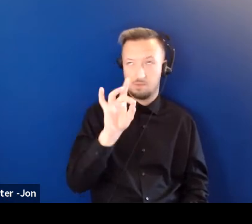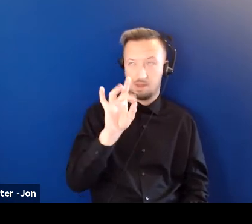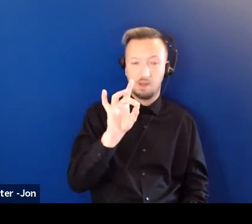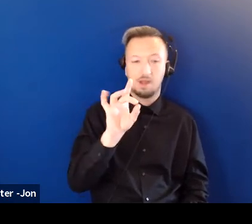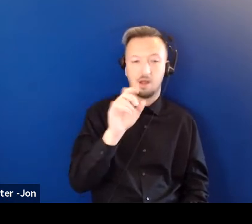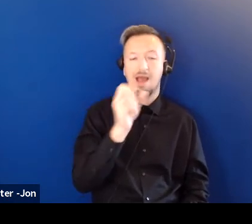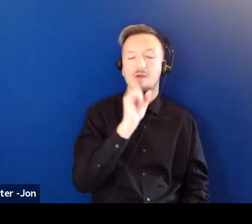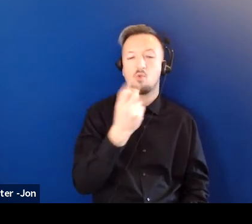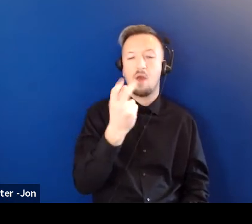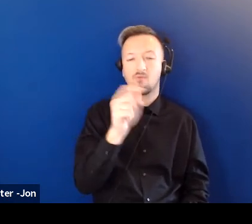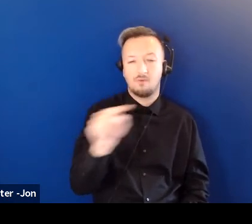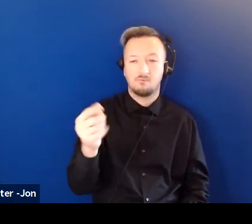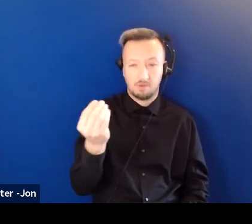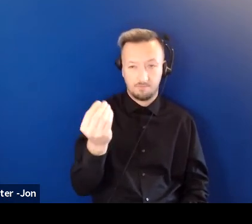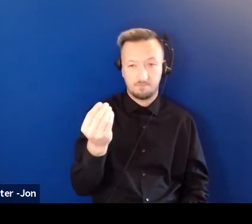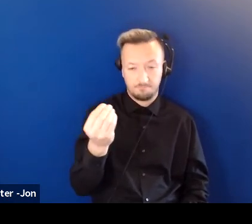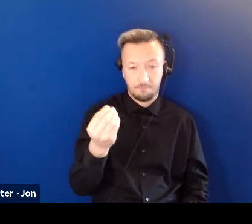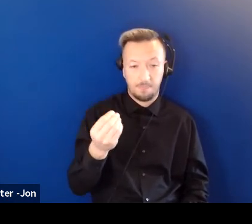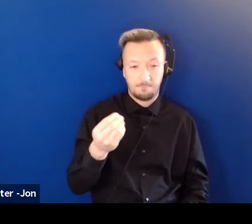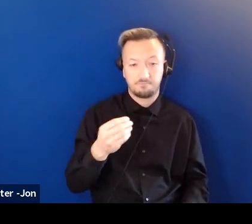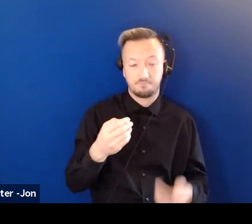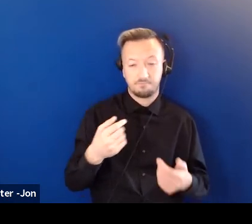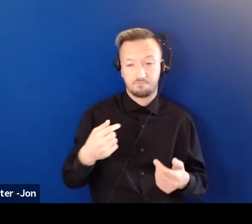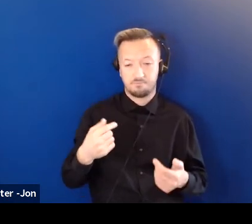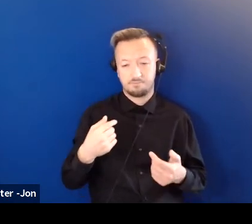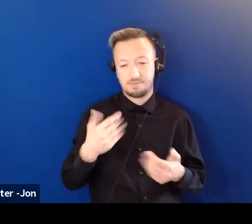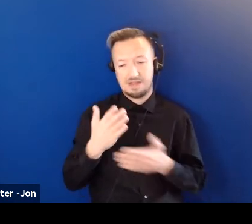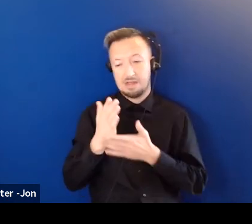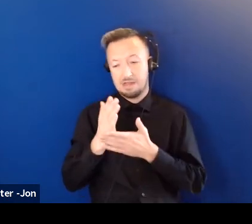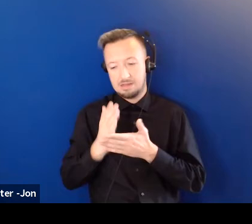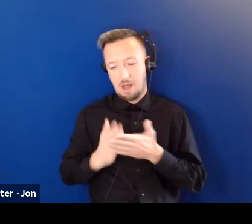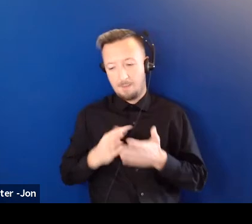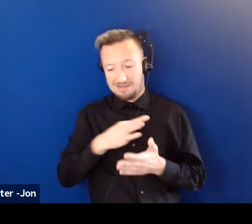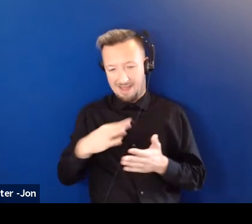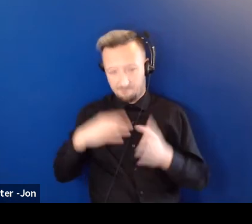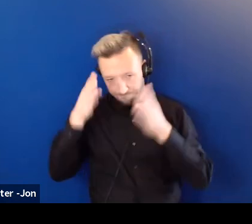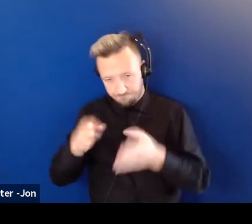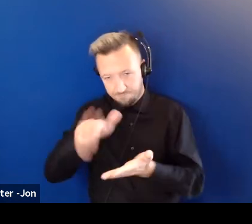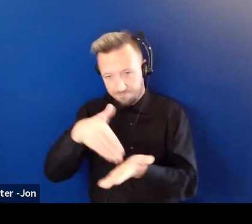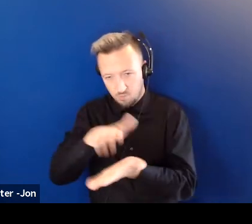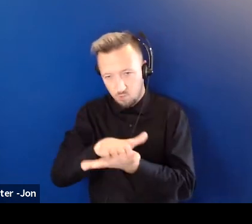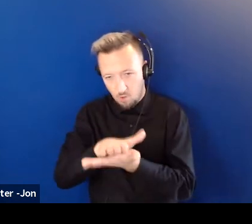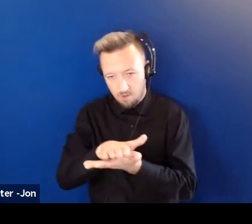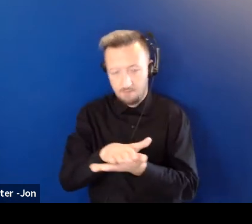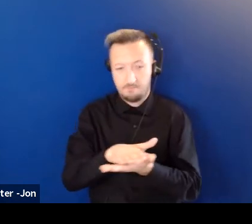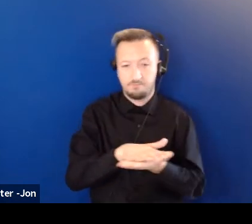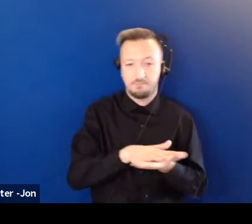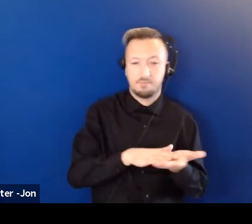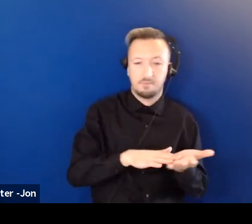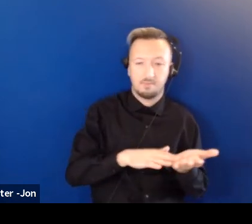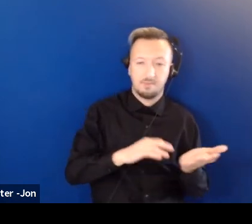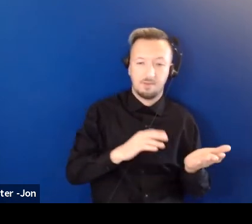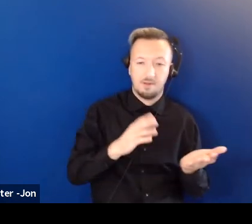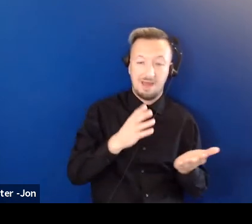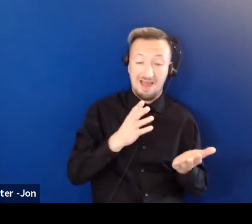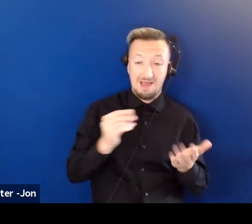14. So some of us see middle schoolers more often than others. And then some of us, and a lot of times we don't get to